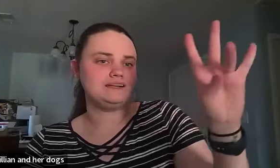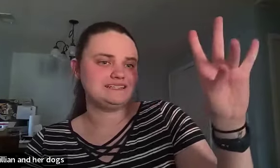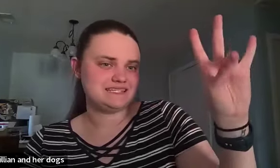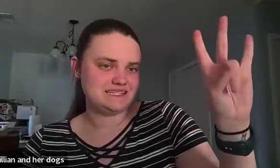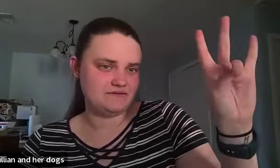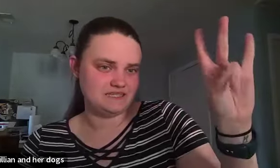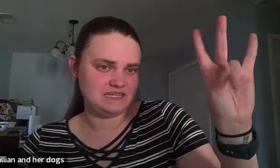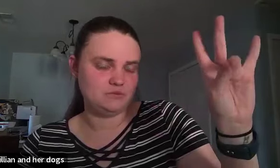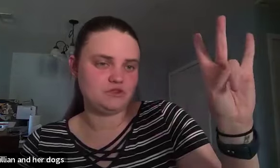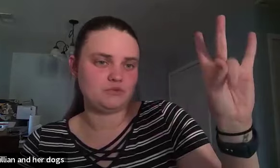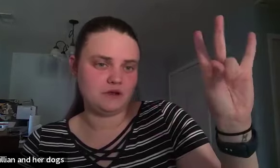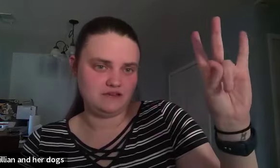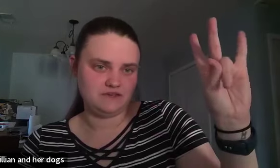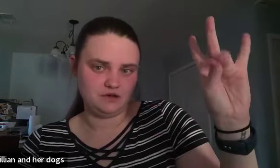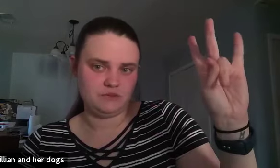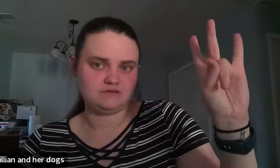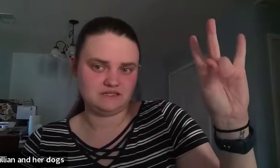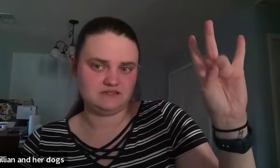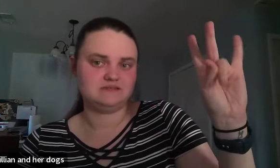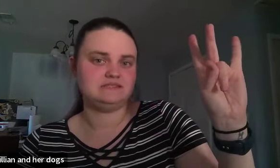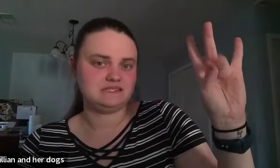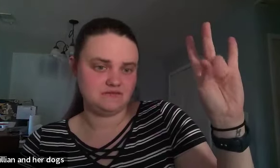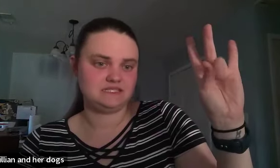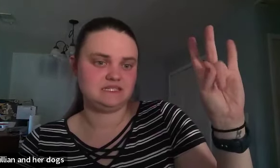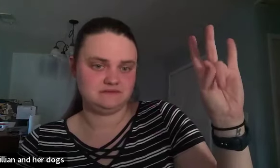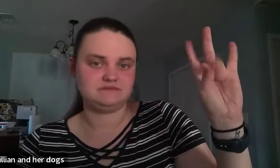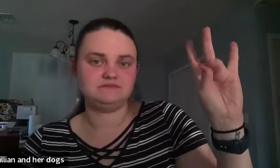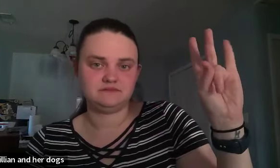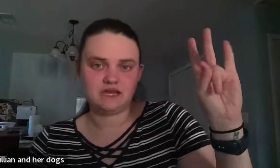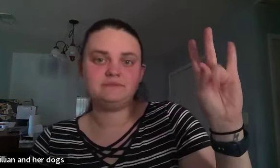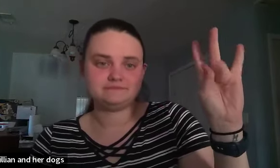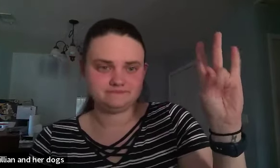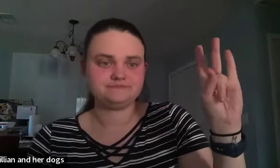or 17 with your ring finger bouncing. 17. Okay.